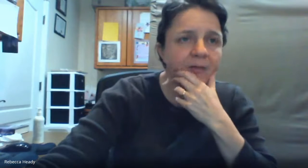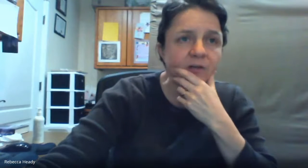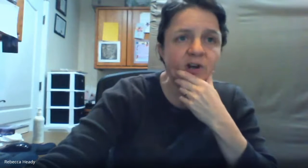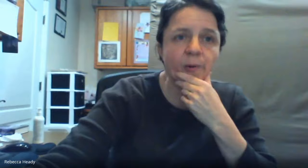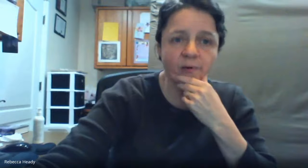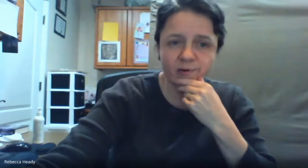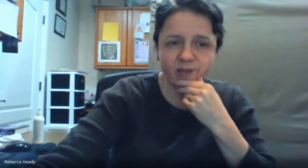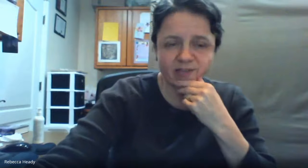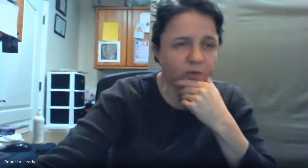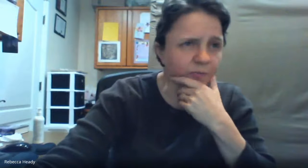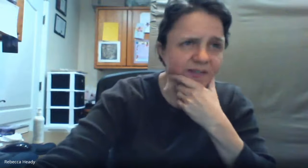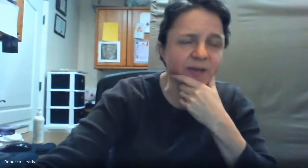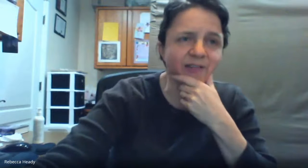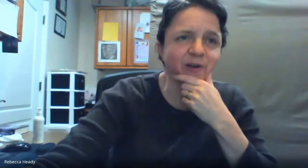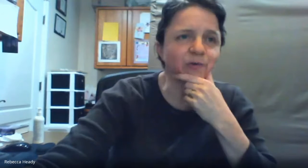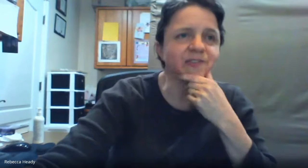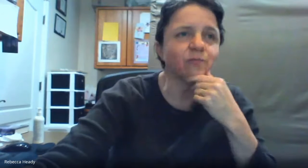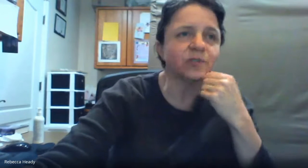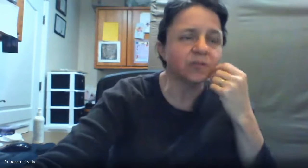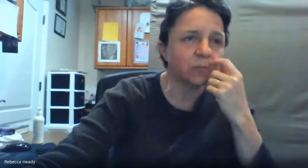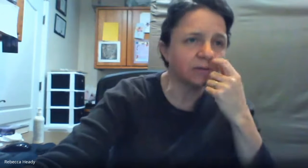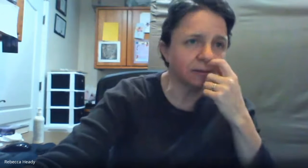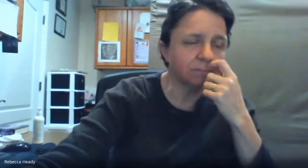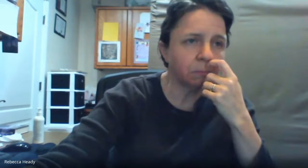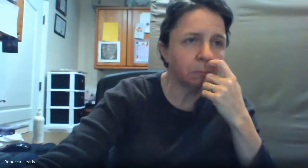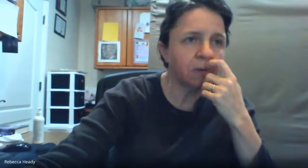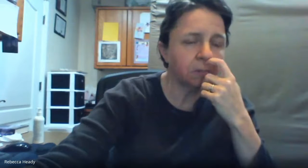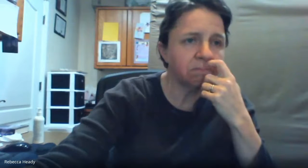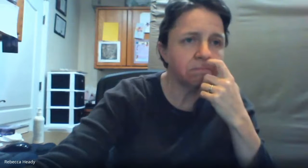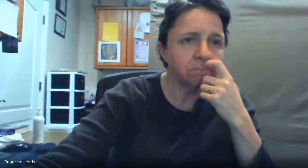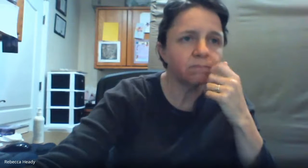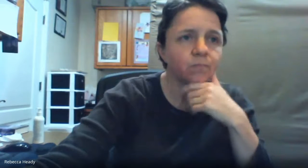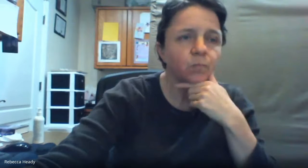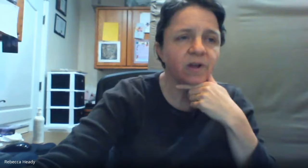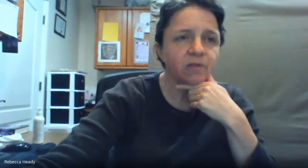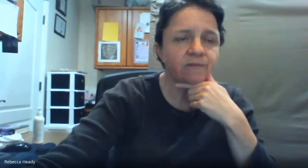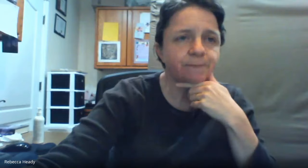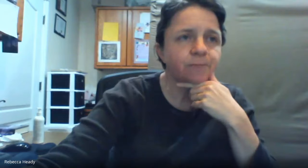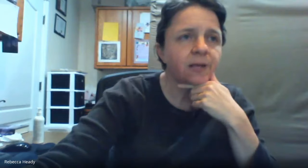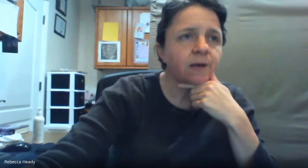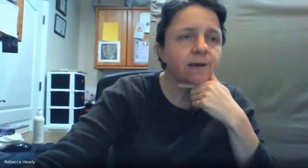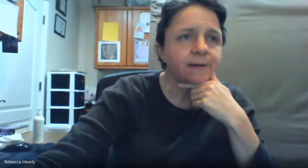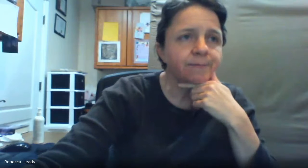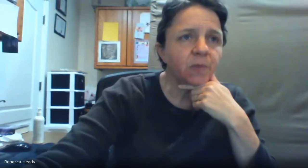And then I'll try to remember to ask you next week how that goes and which ones you worked on and what you thought of it.